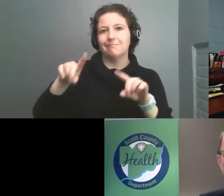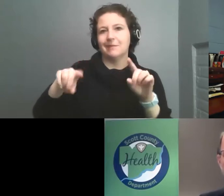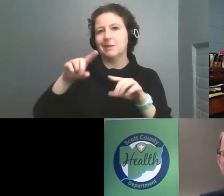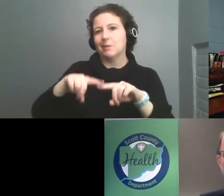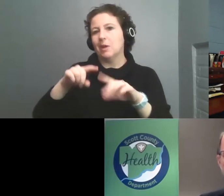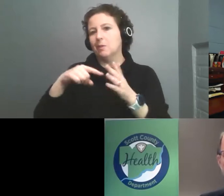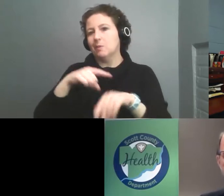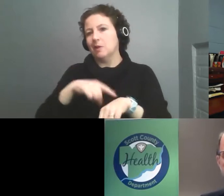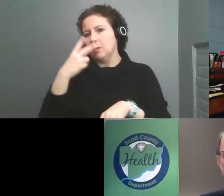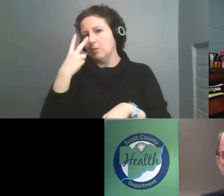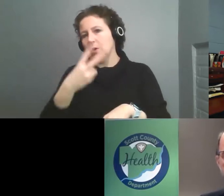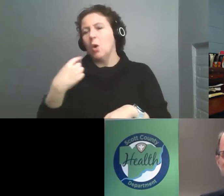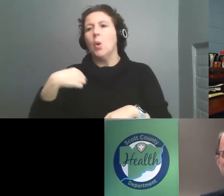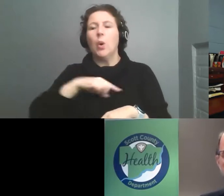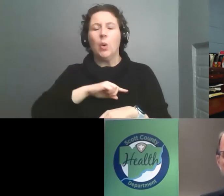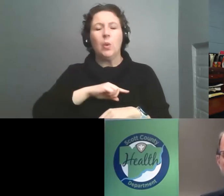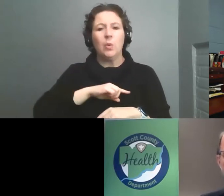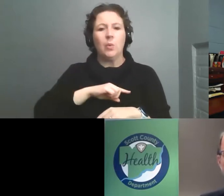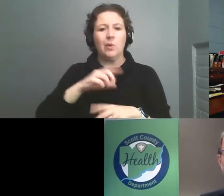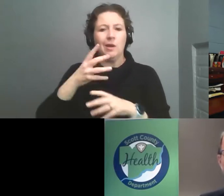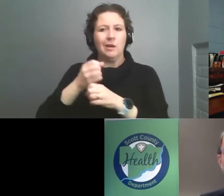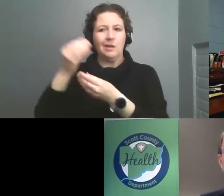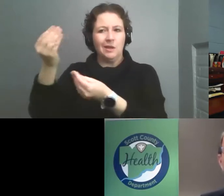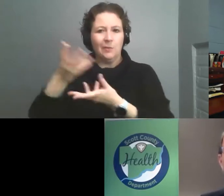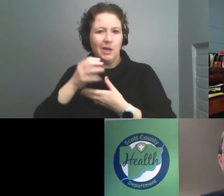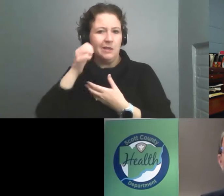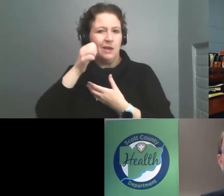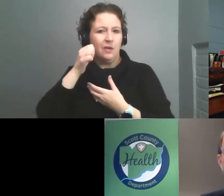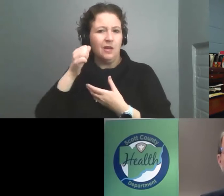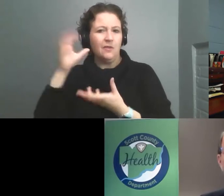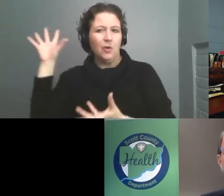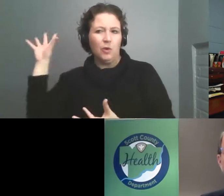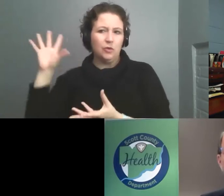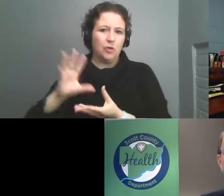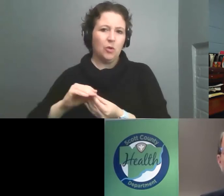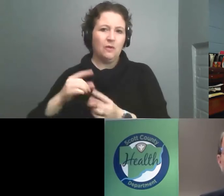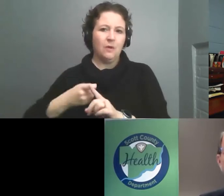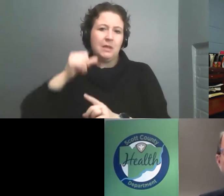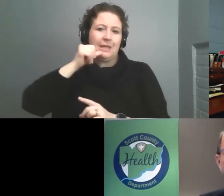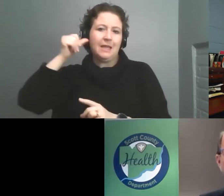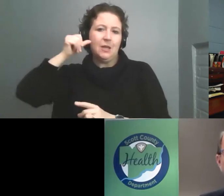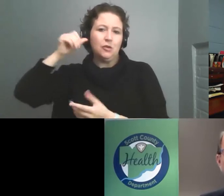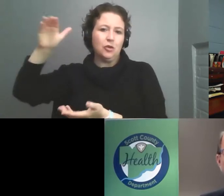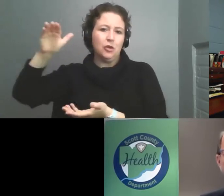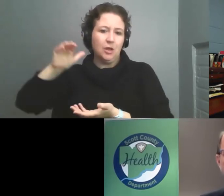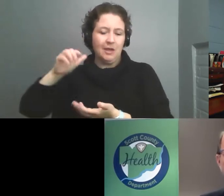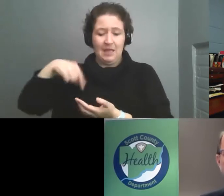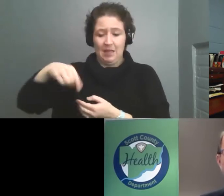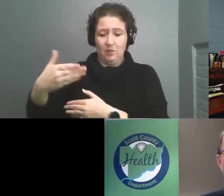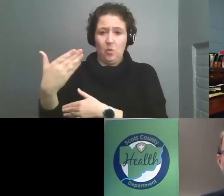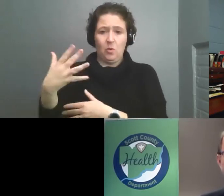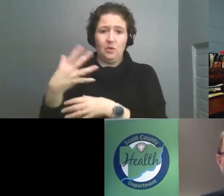We receive a dump every day that constitutes the previous day's full number of cases. And this morning we